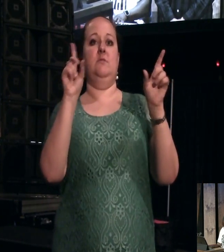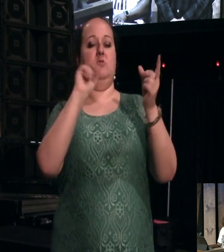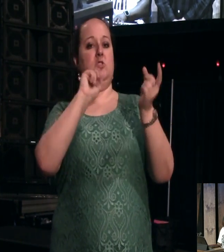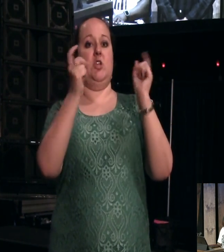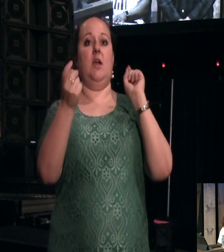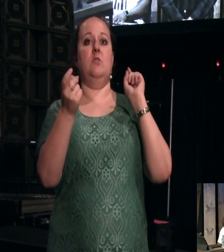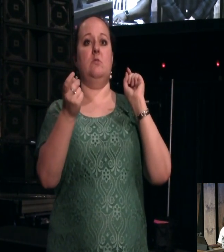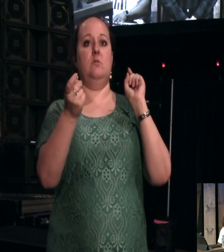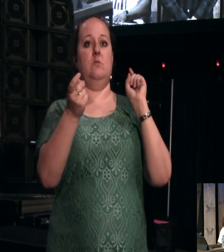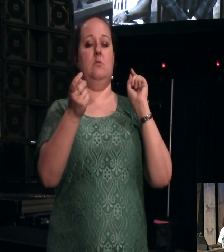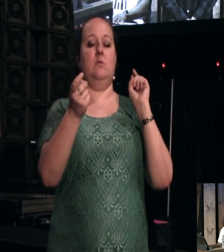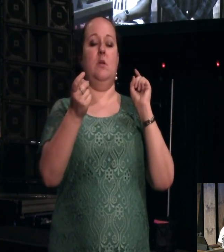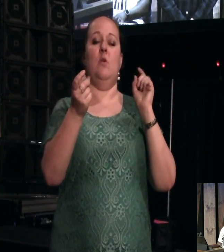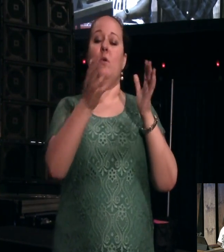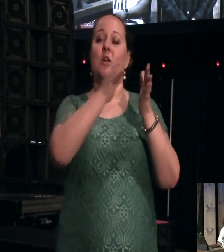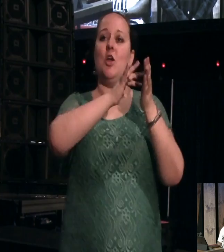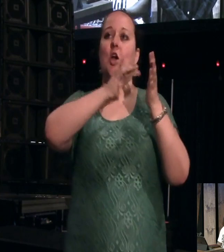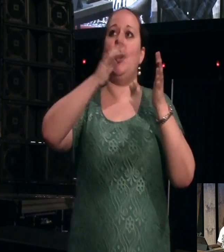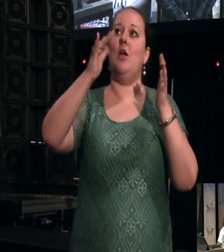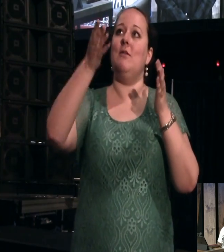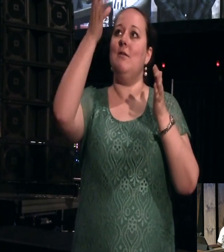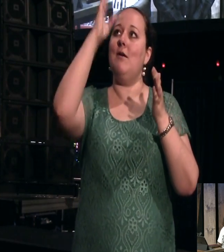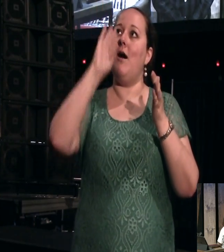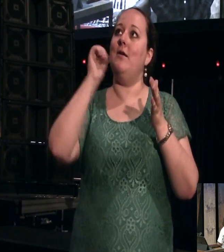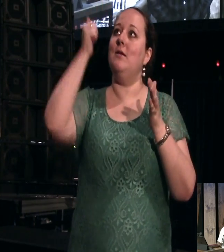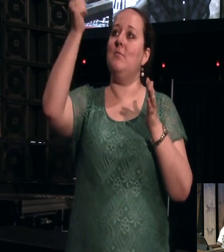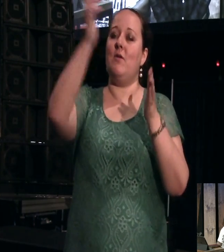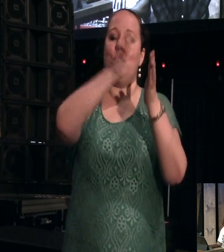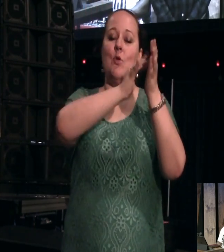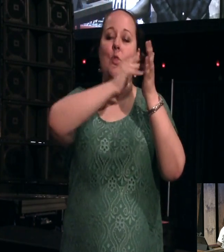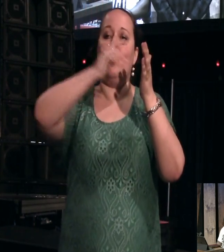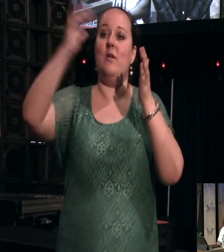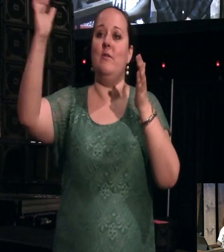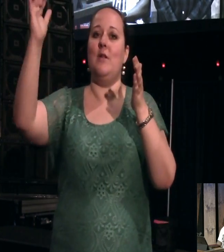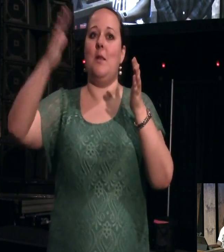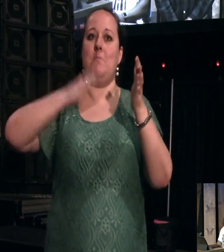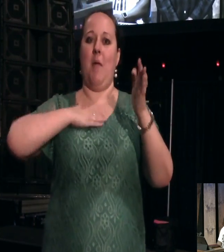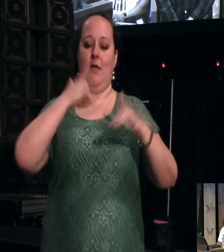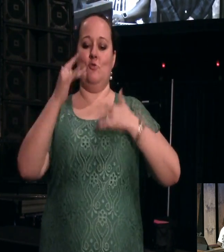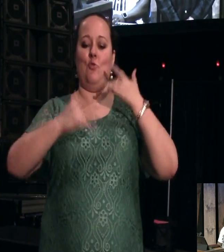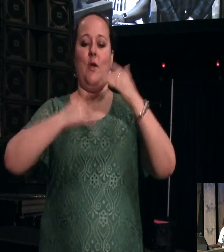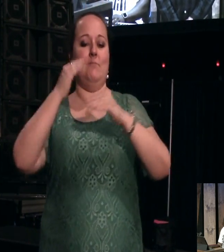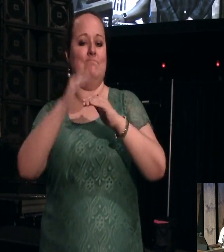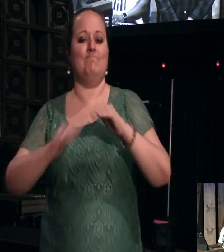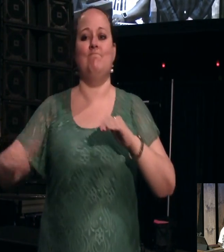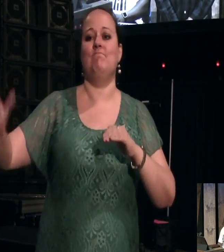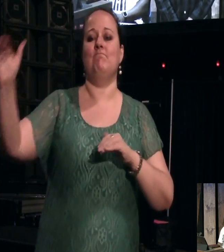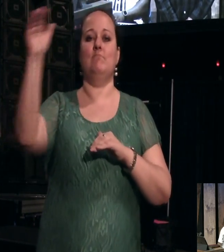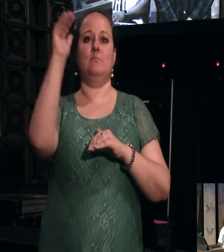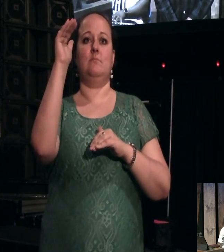can live a different life. One where God is glorified and my joy is